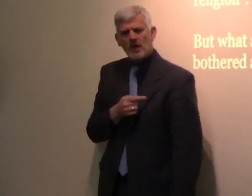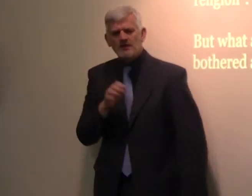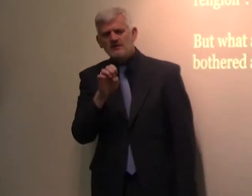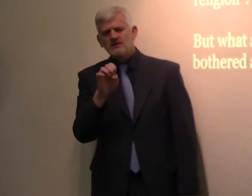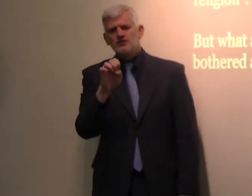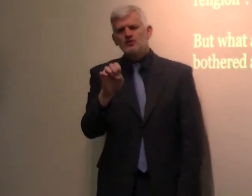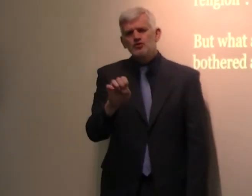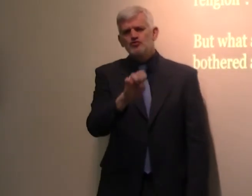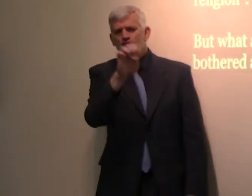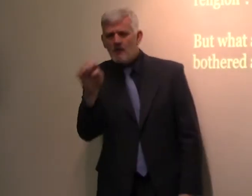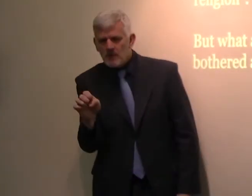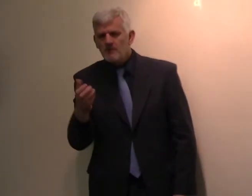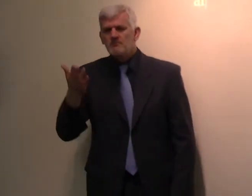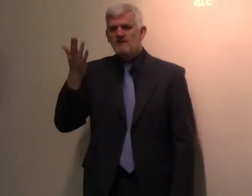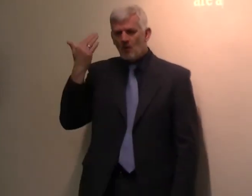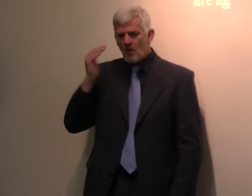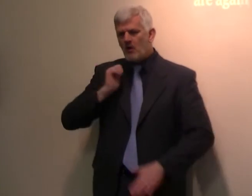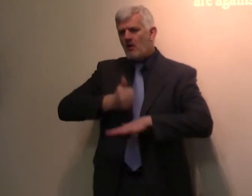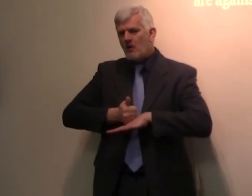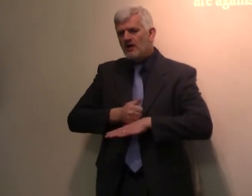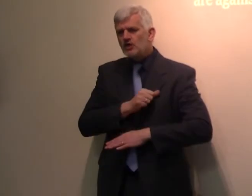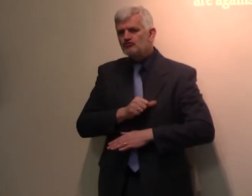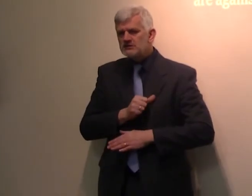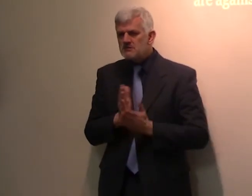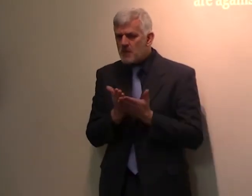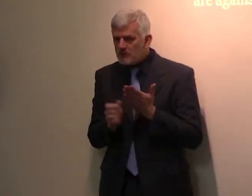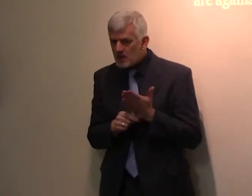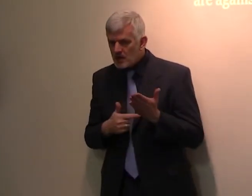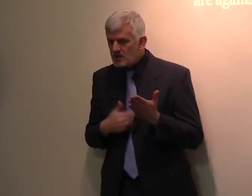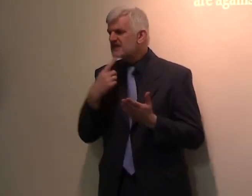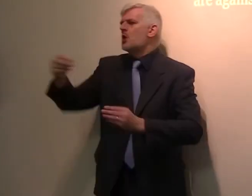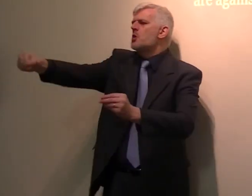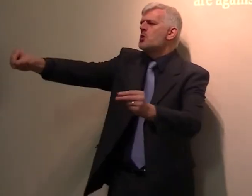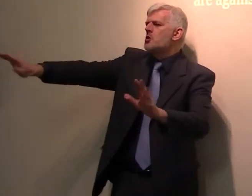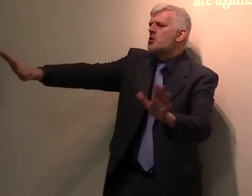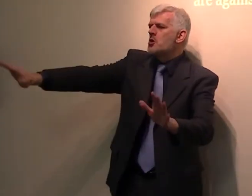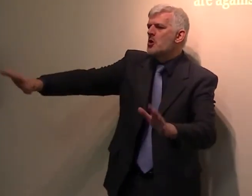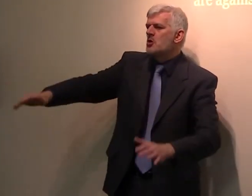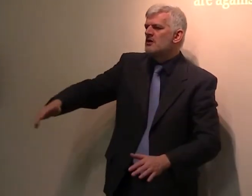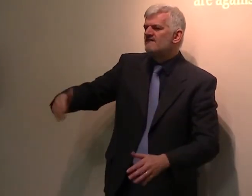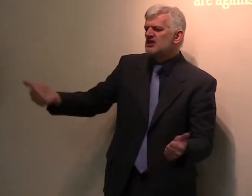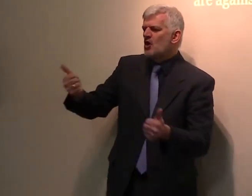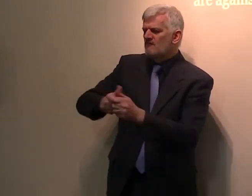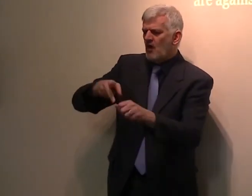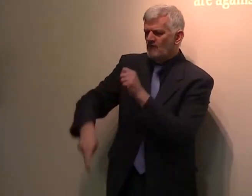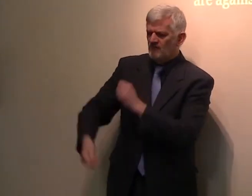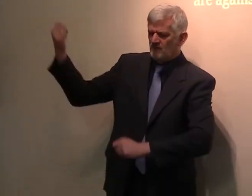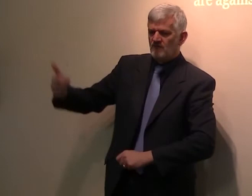had Christian roots, heritage. Oh, no, we don't want that heritage anymore. What made this